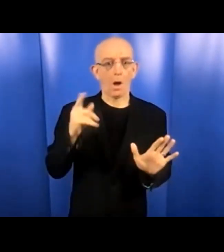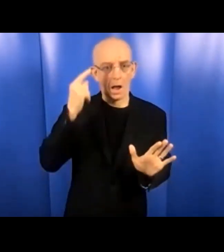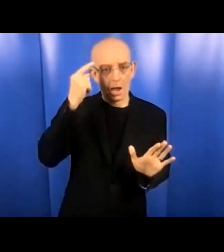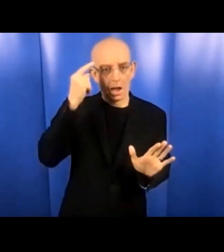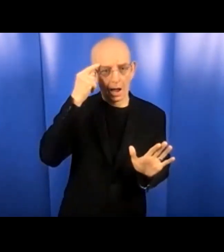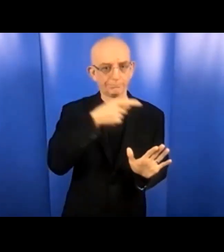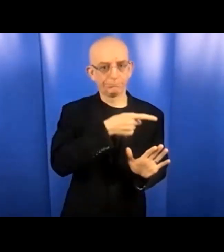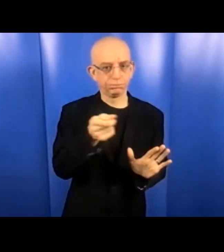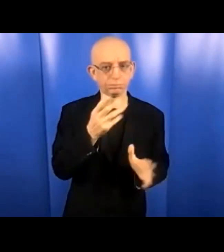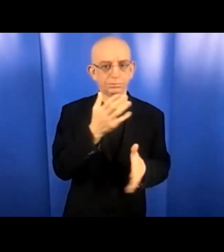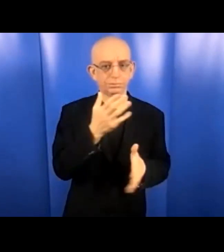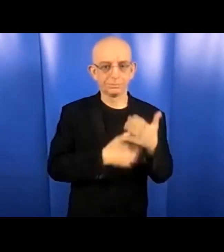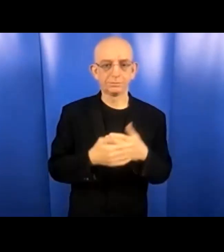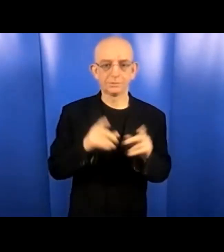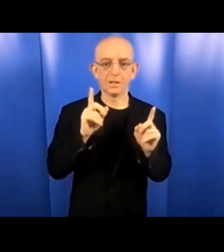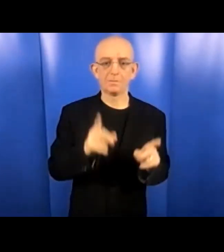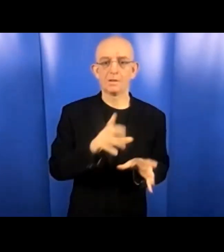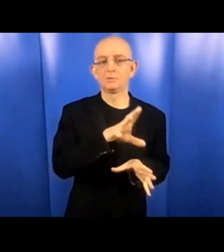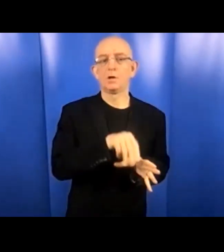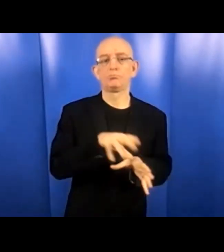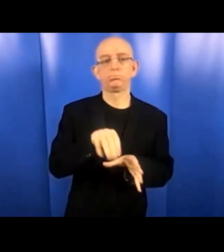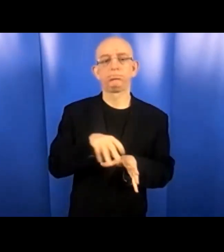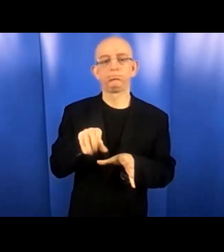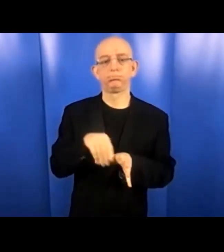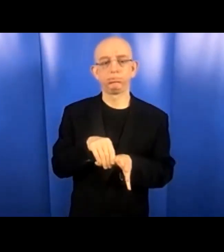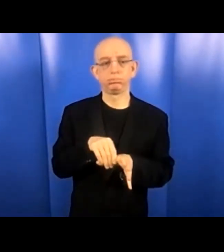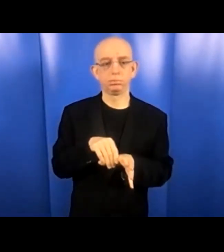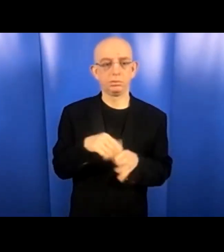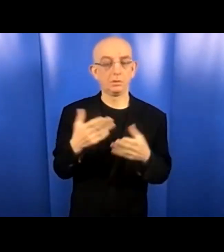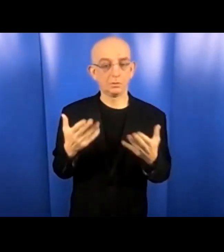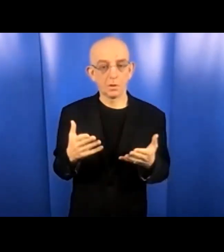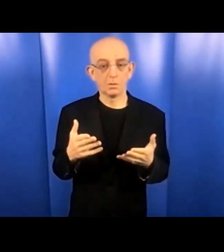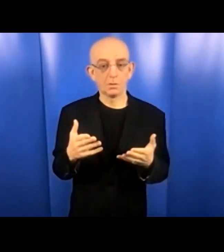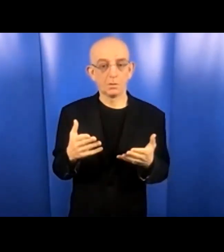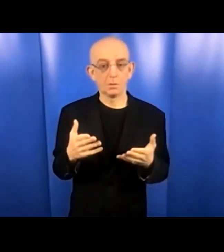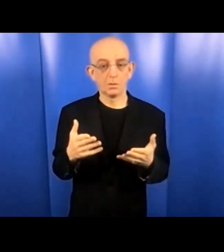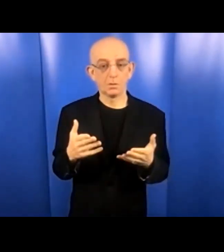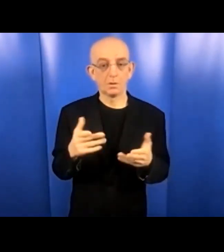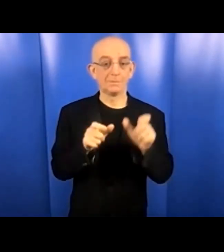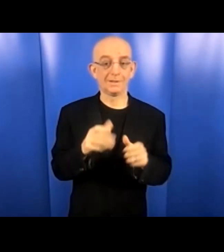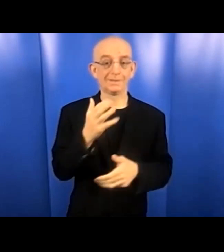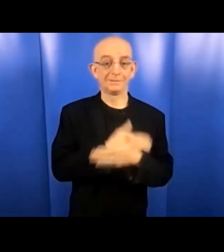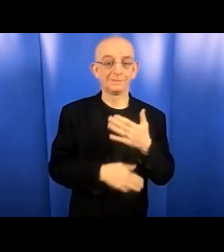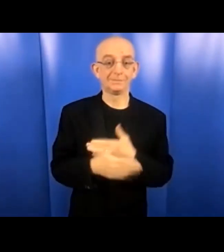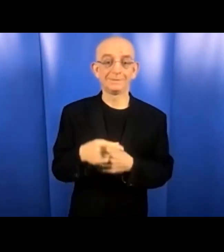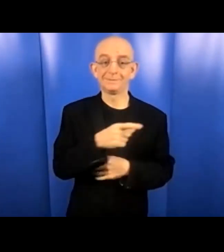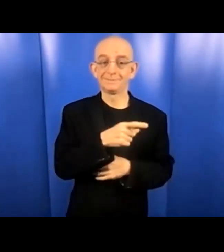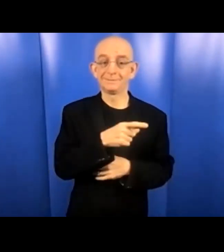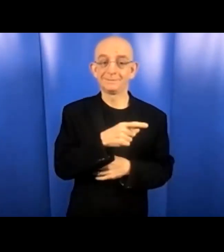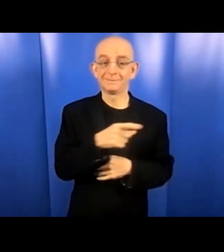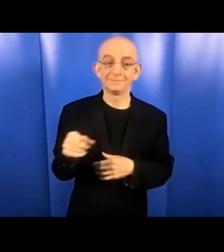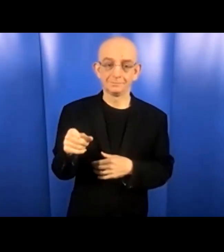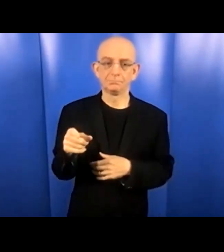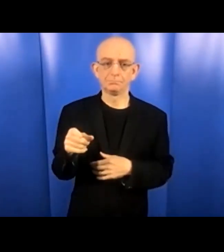So of person disabilities, and one of the major groups in working with the UN. In